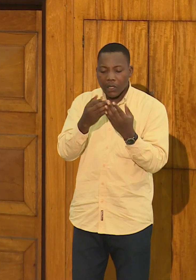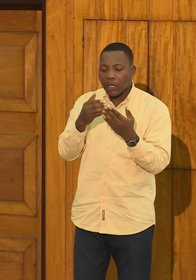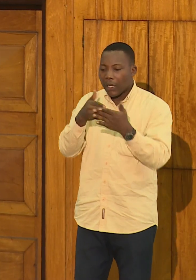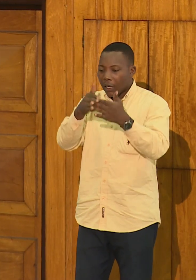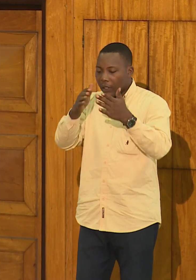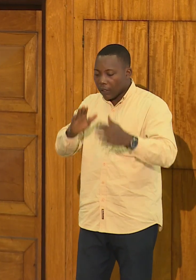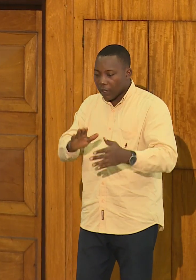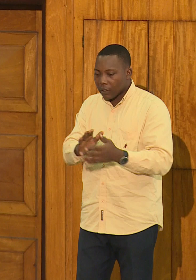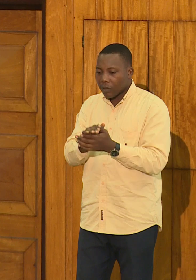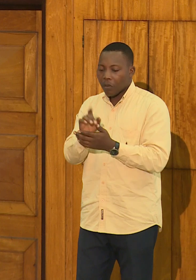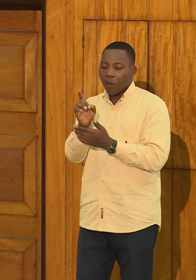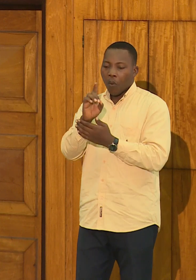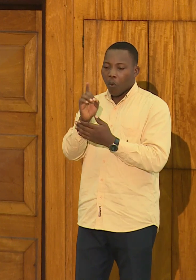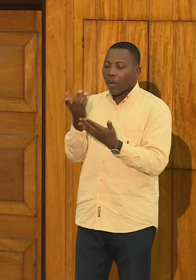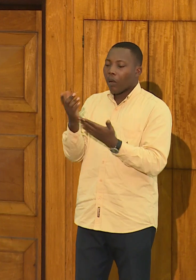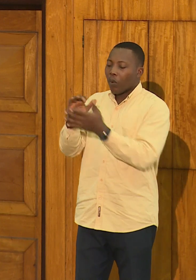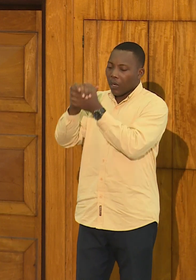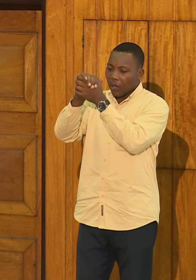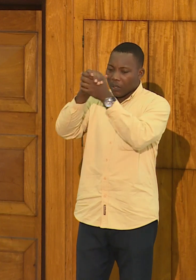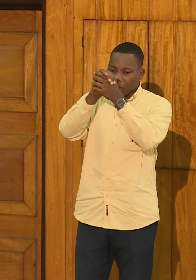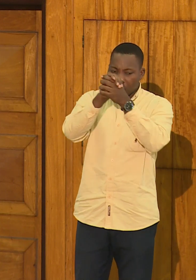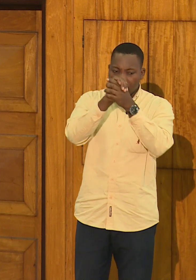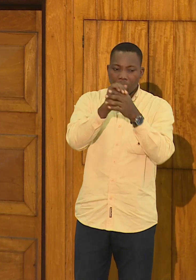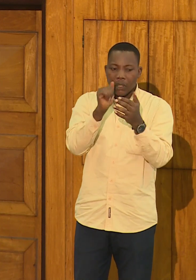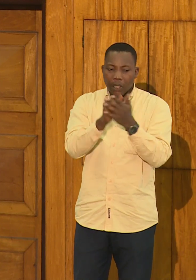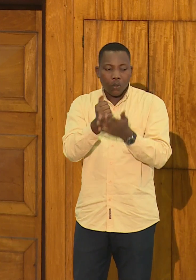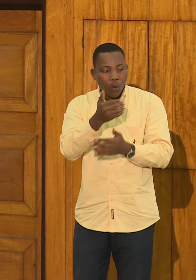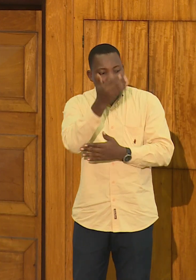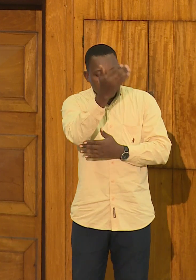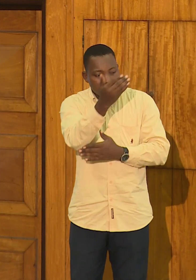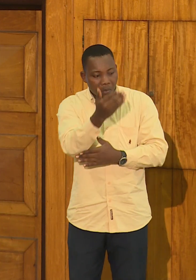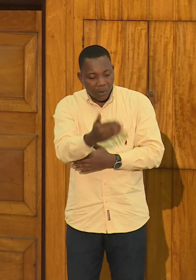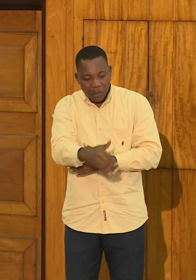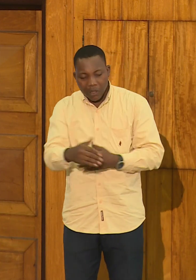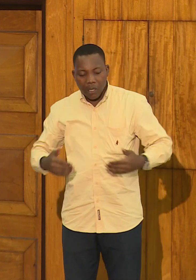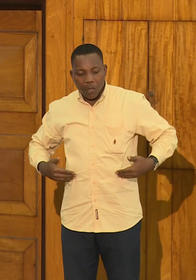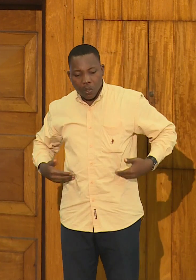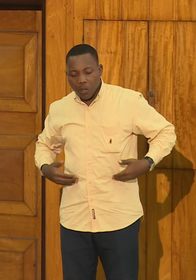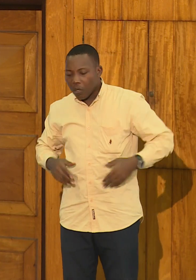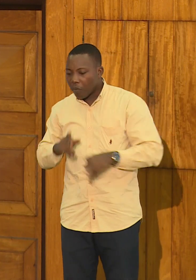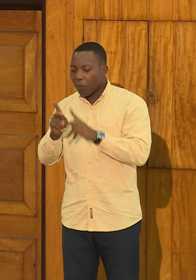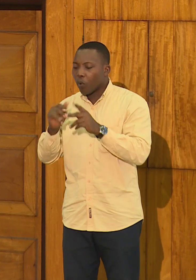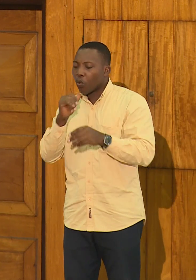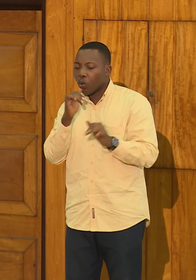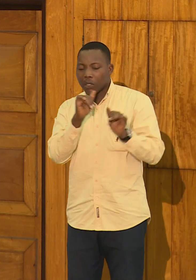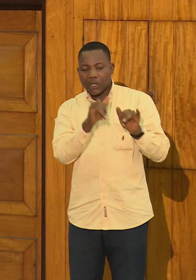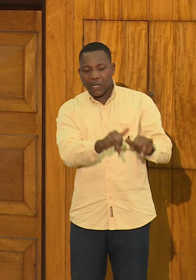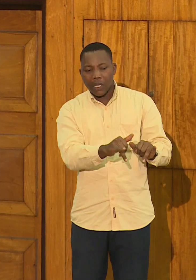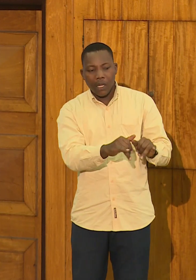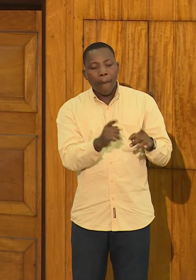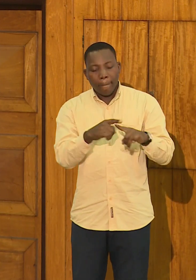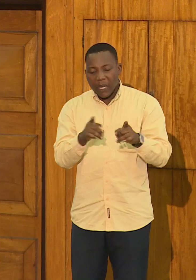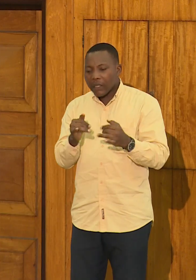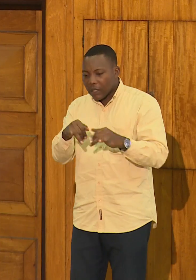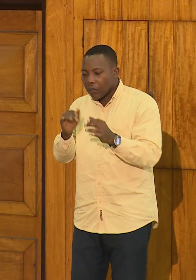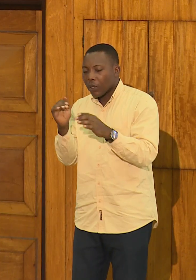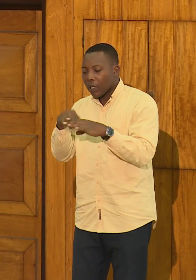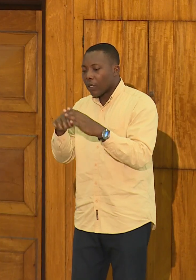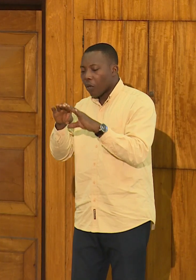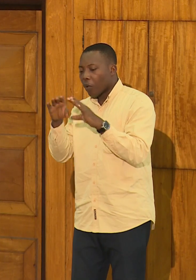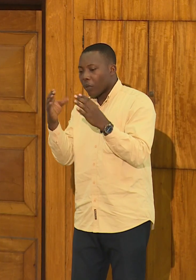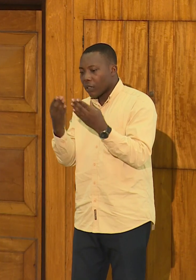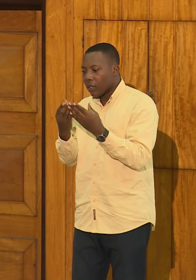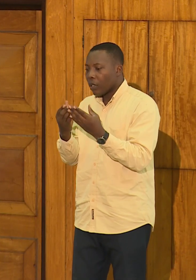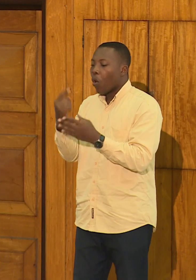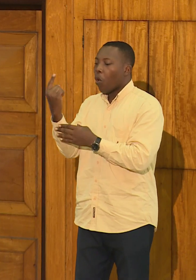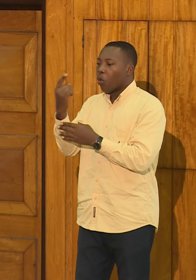we were acknowledging that these adolescents do not live in a vacuum, but they live within the community, and they're also